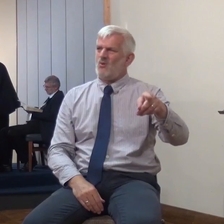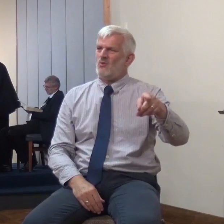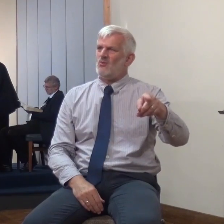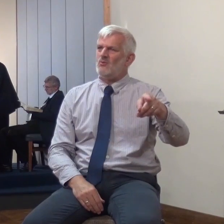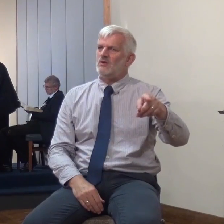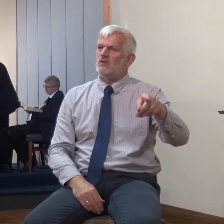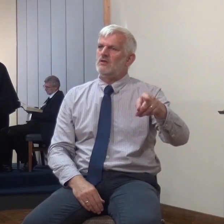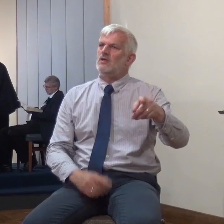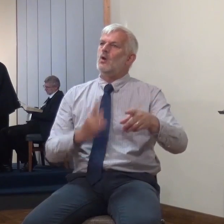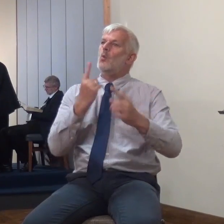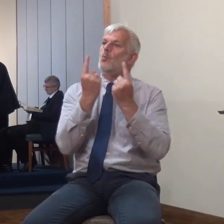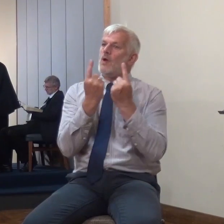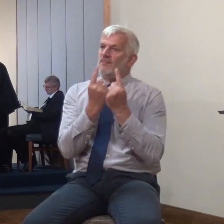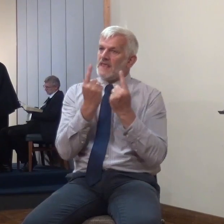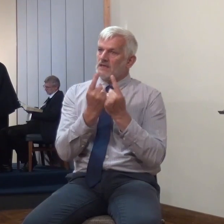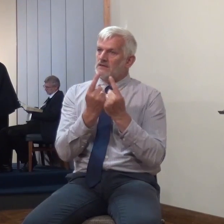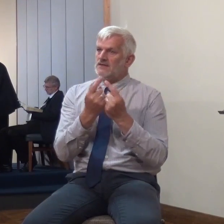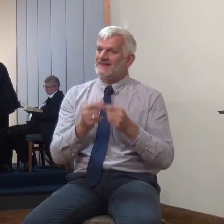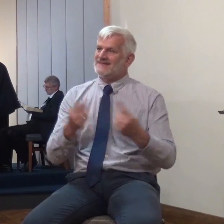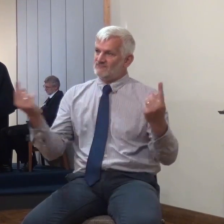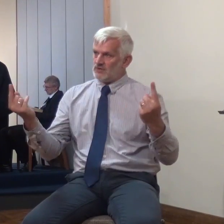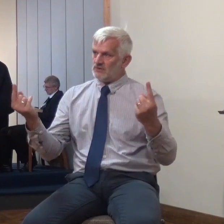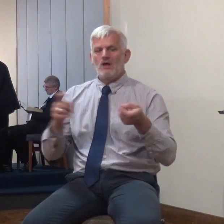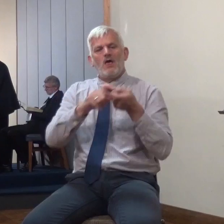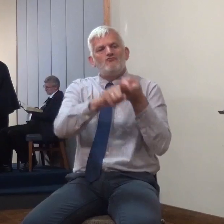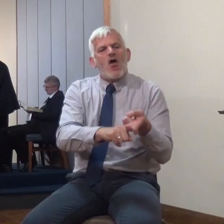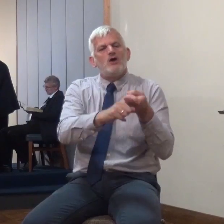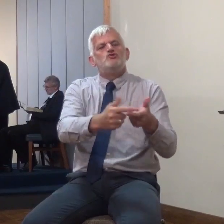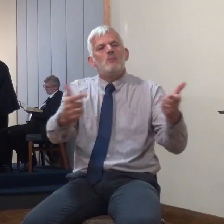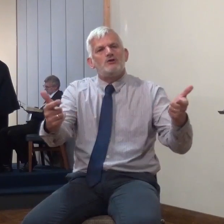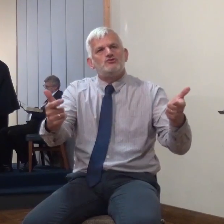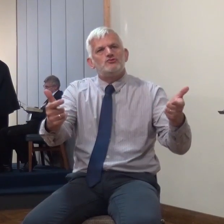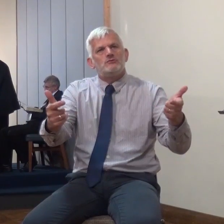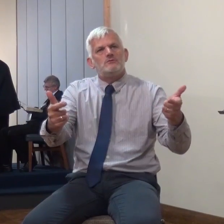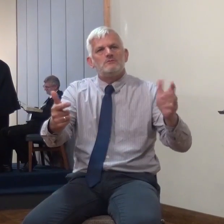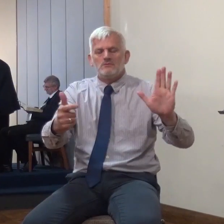burdensome to you? Forgive me this wrong.